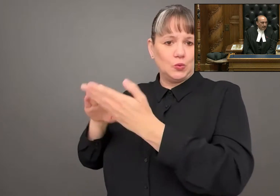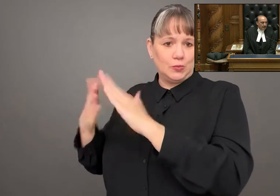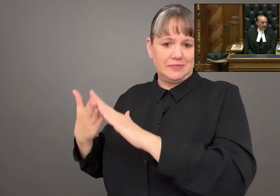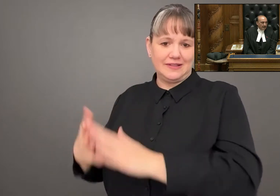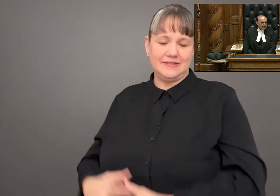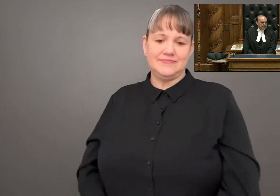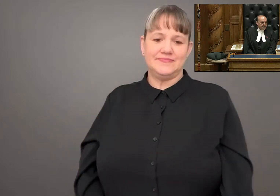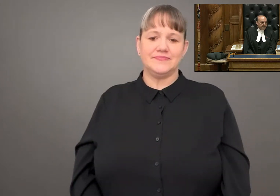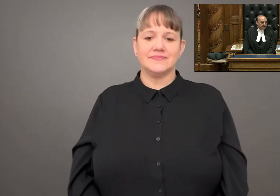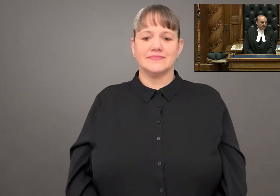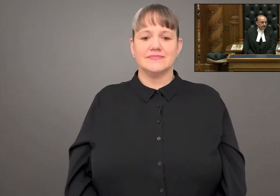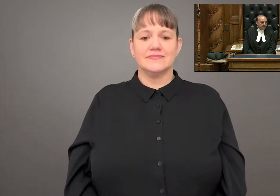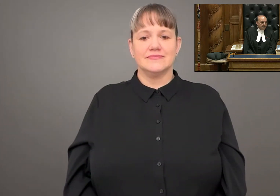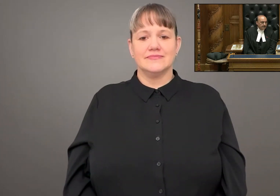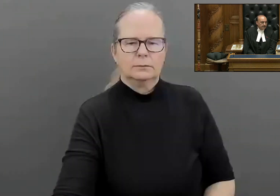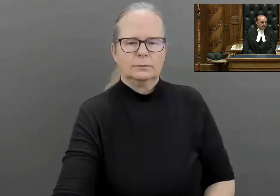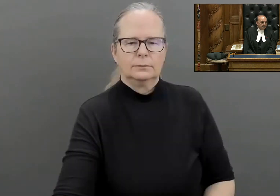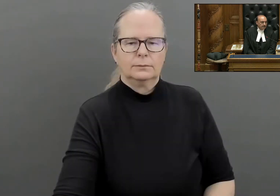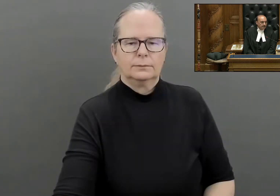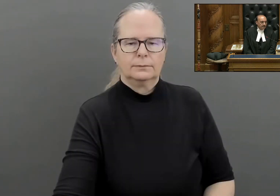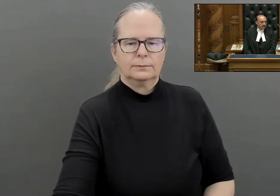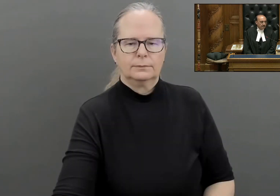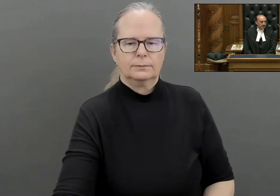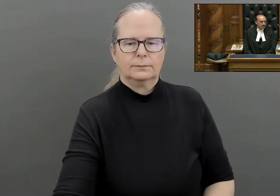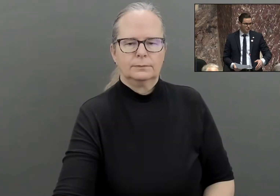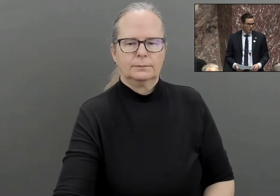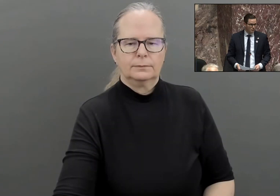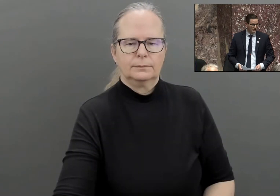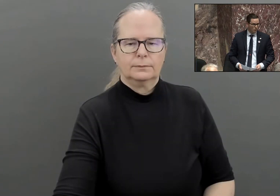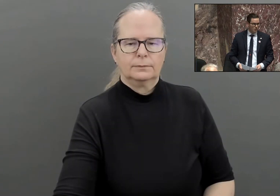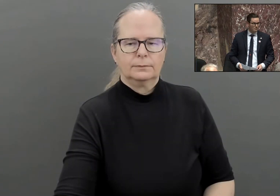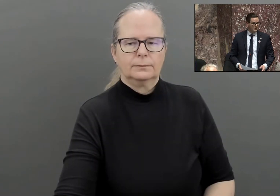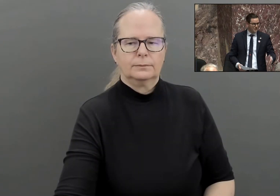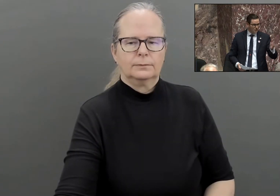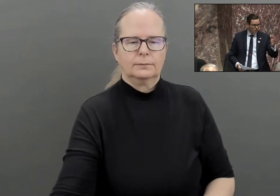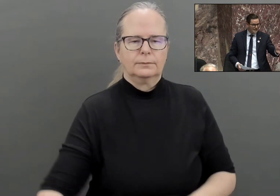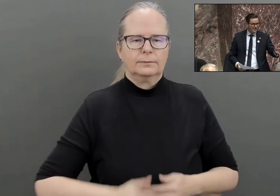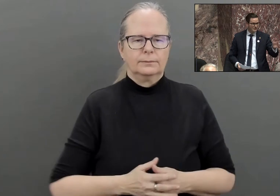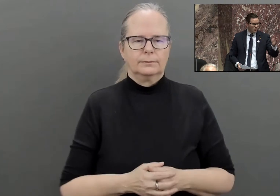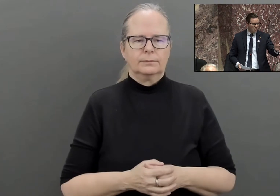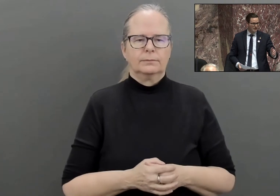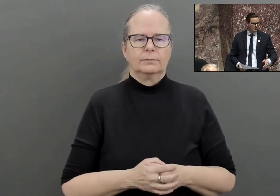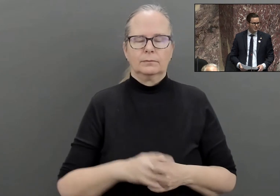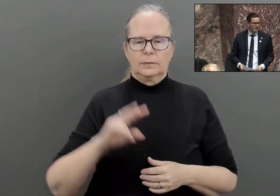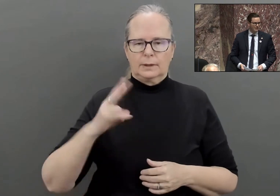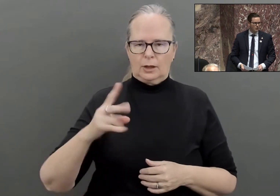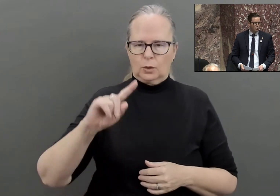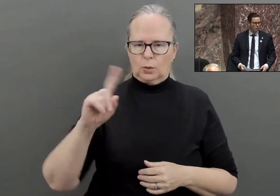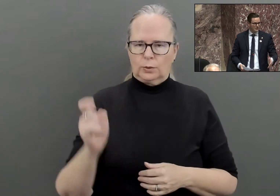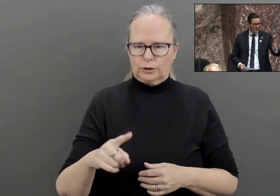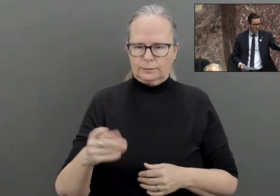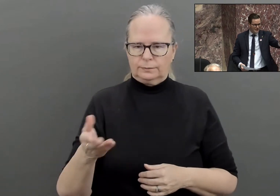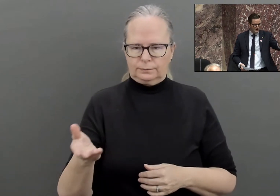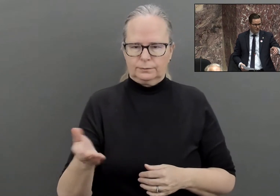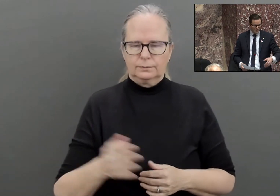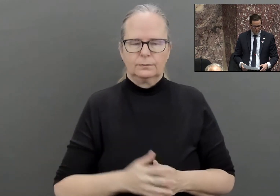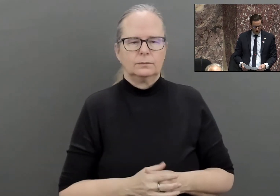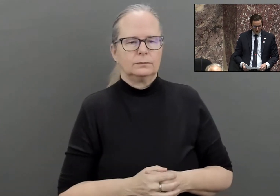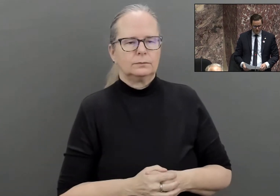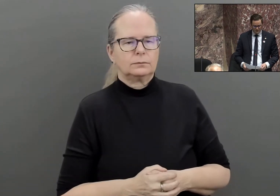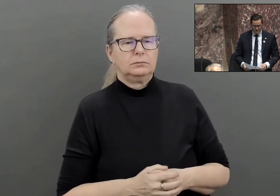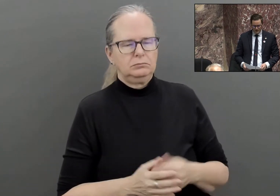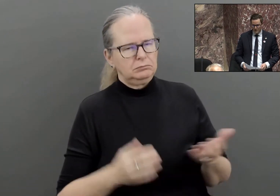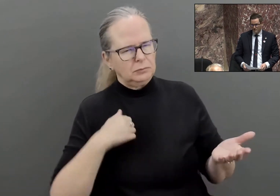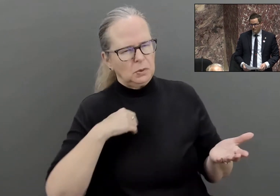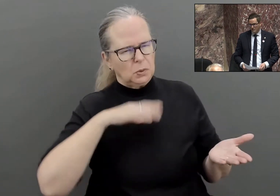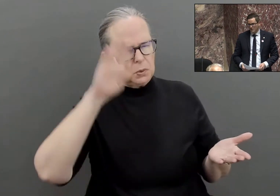Member supplemental. Mr. Speaker, I know the member is new to his role, but 30 sawmills have closed under this government's